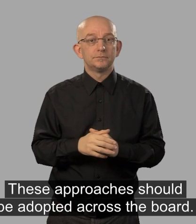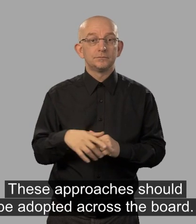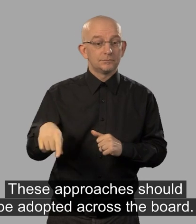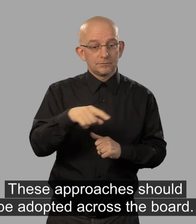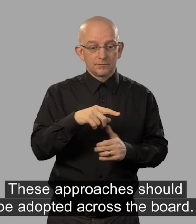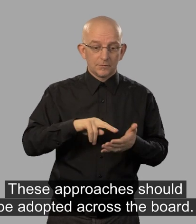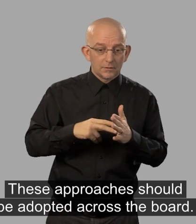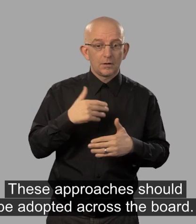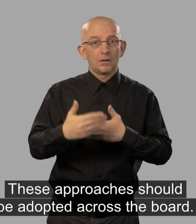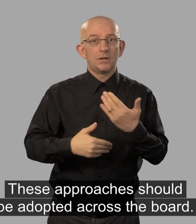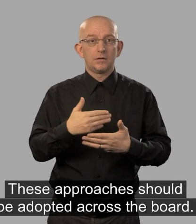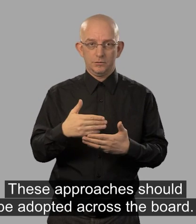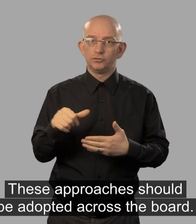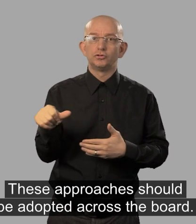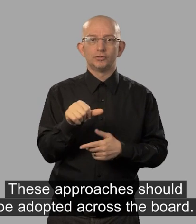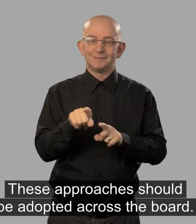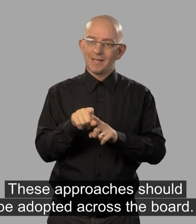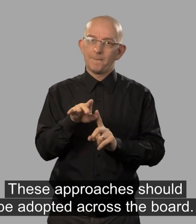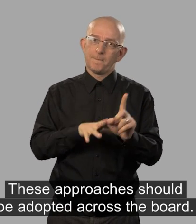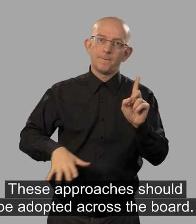These approaches should be adopted across the board.